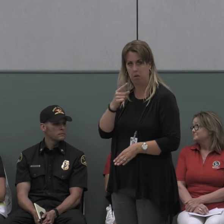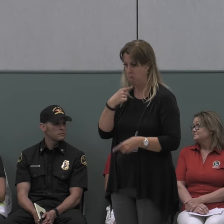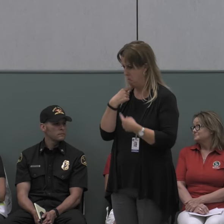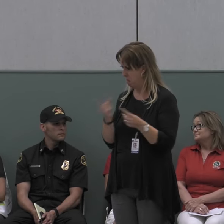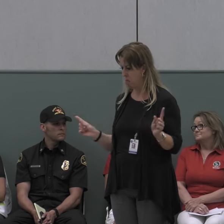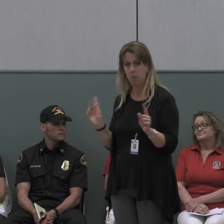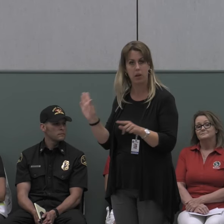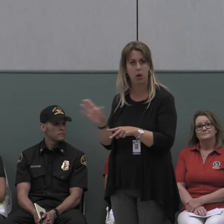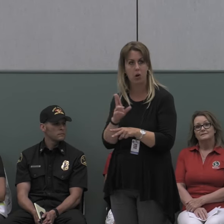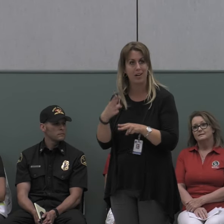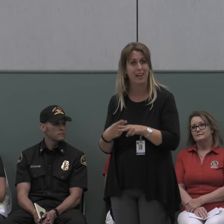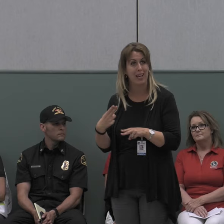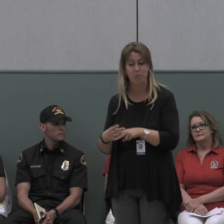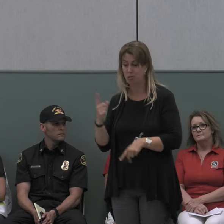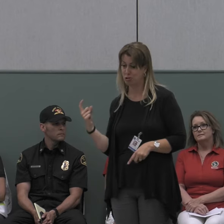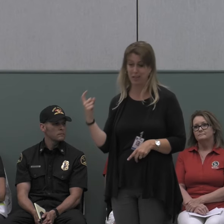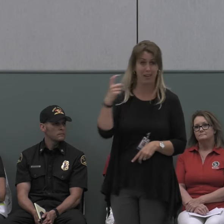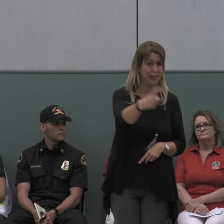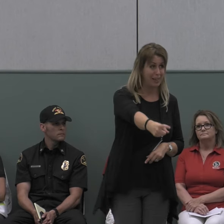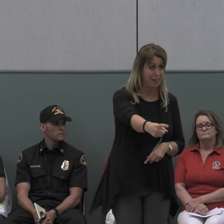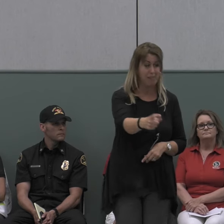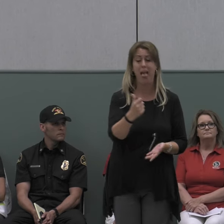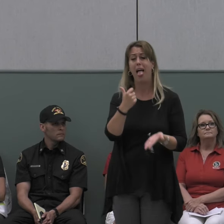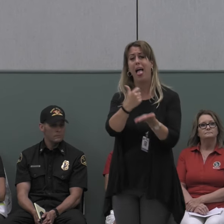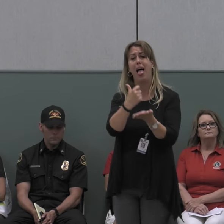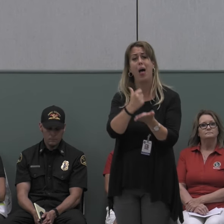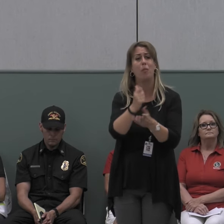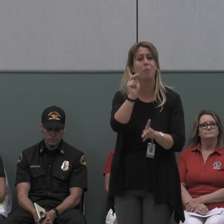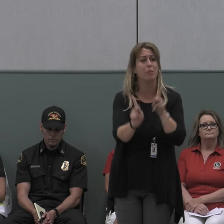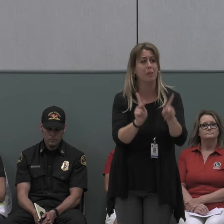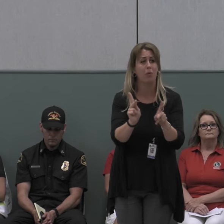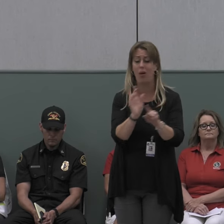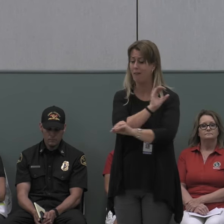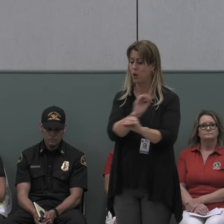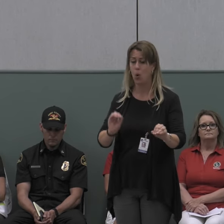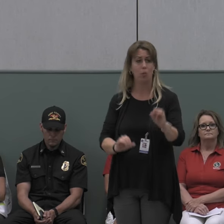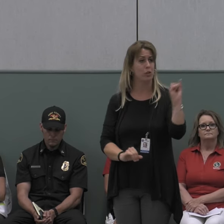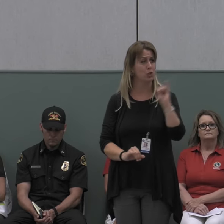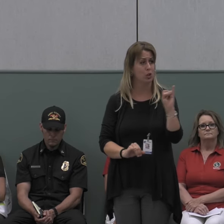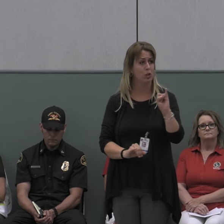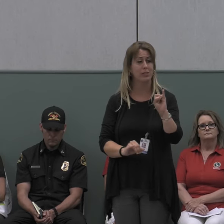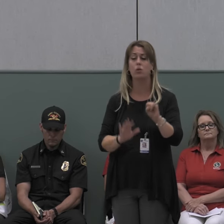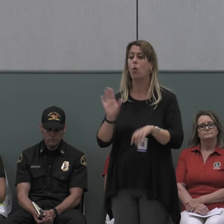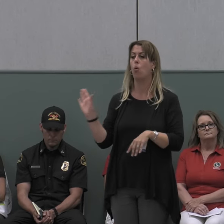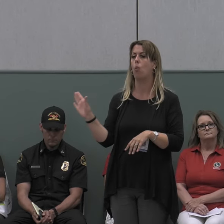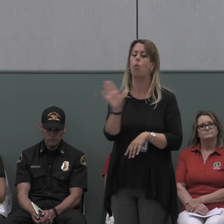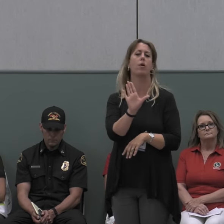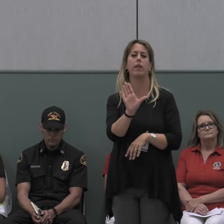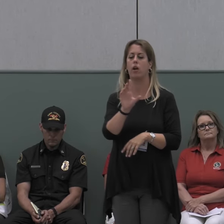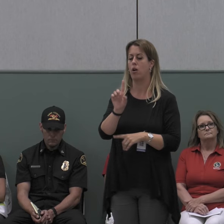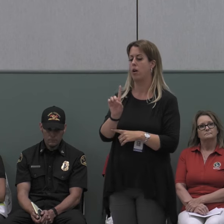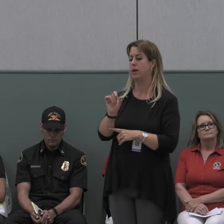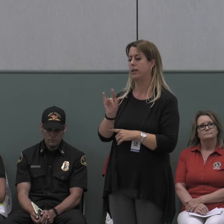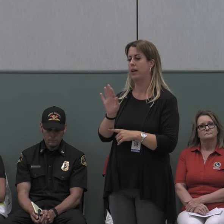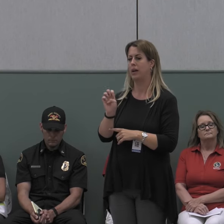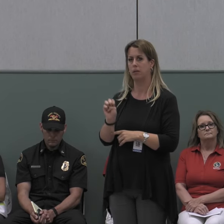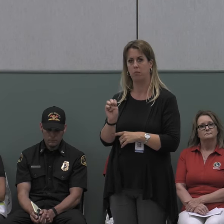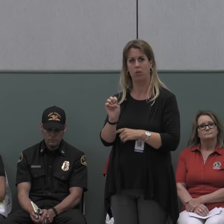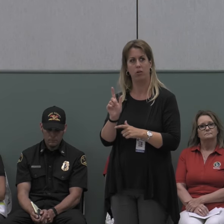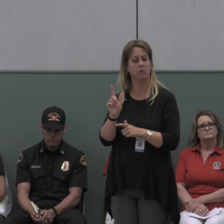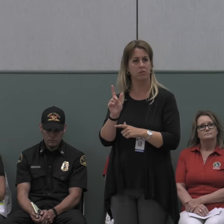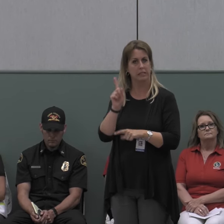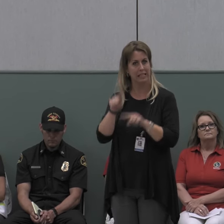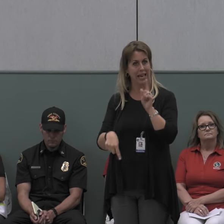home that don't have insurance or their deductible was too large. I'm asking, if you need